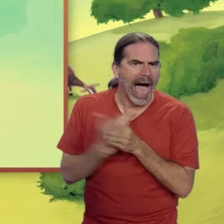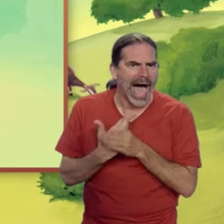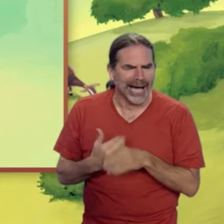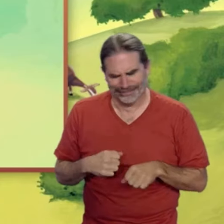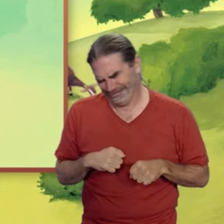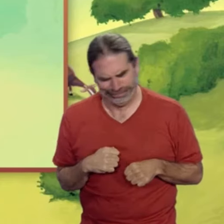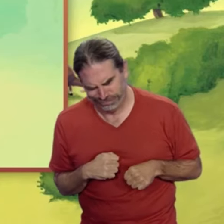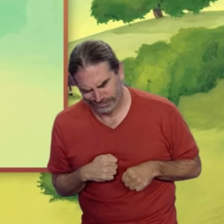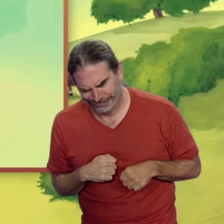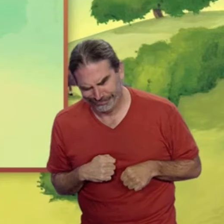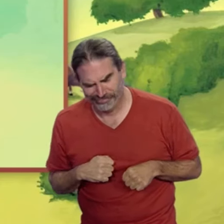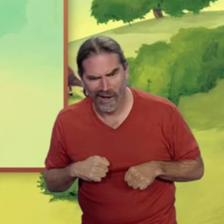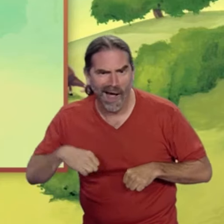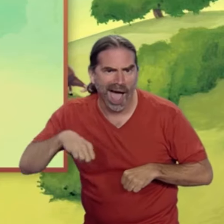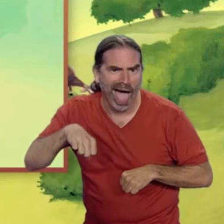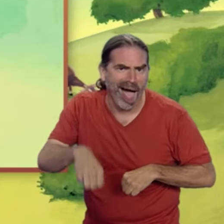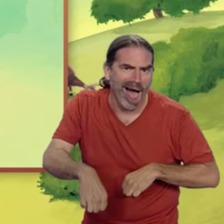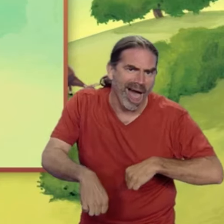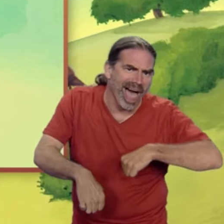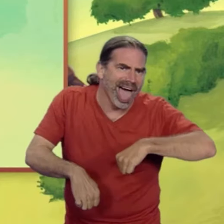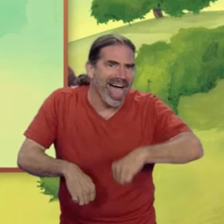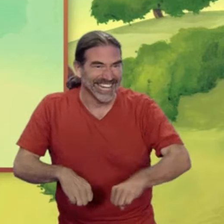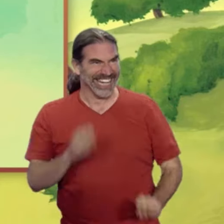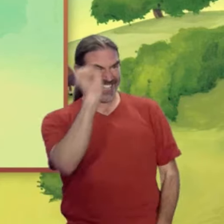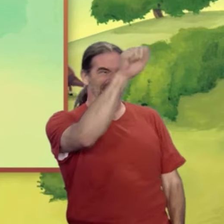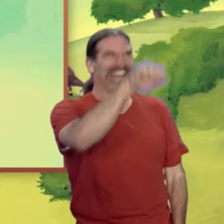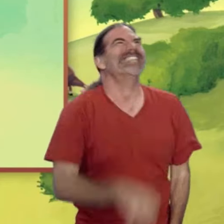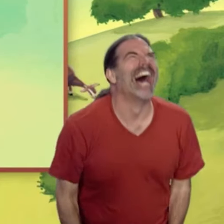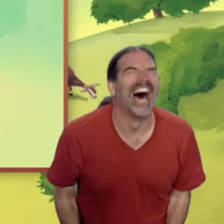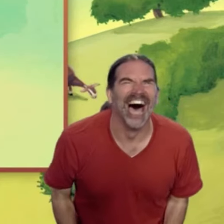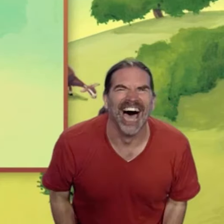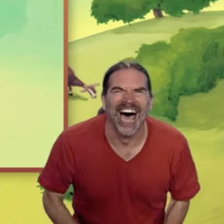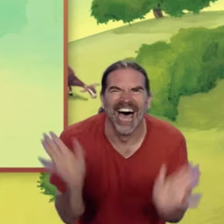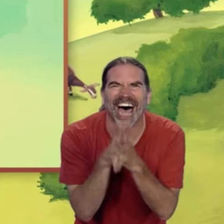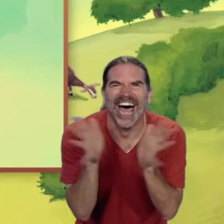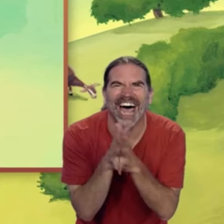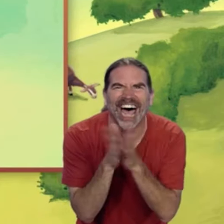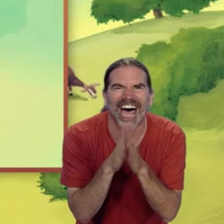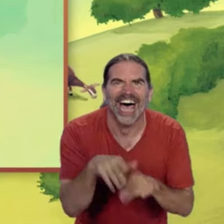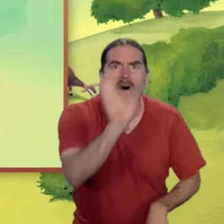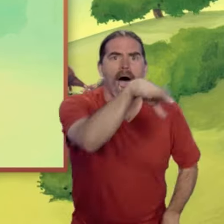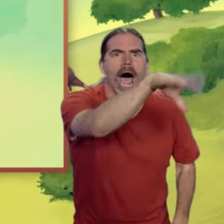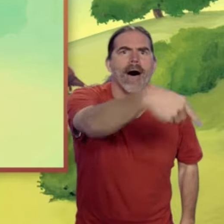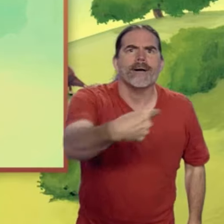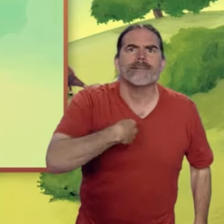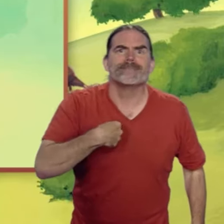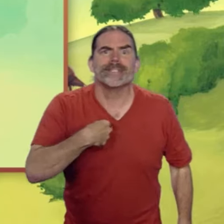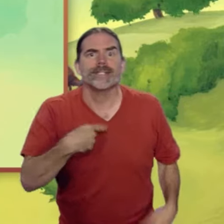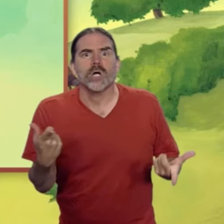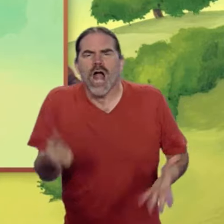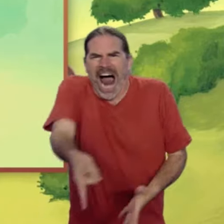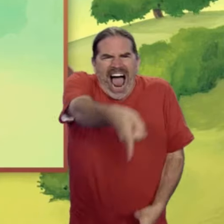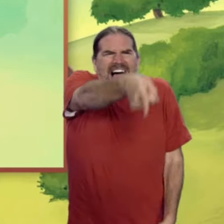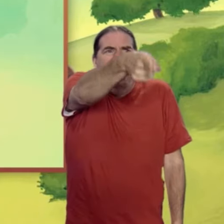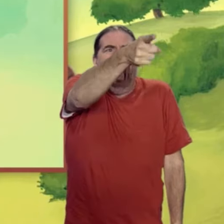such a nuisance, he thundered. Yes, replied the troll. And I'm going to